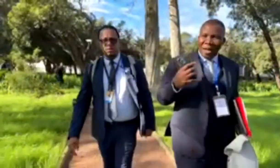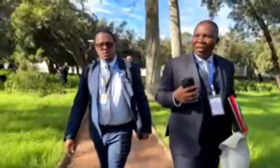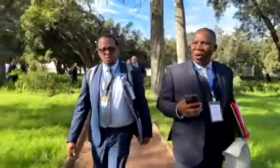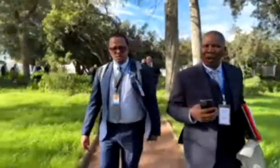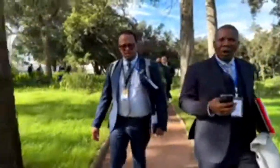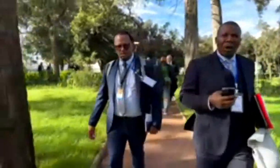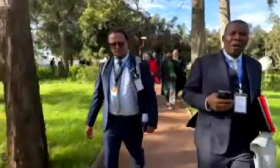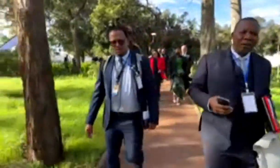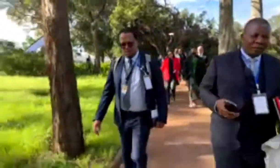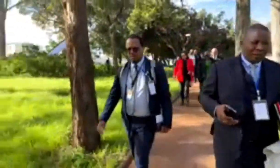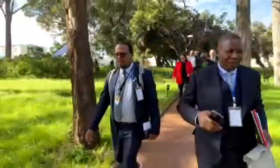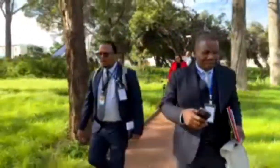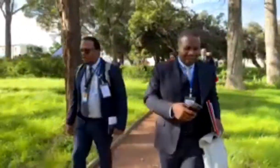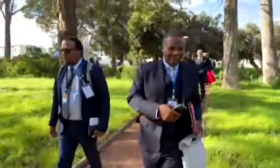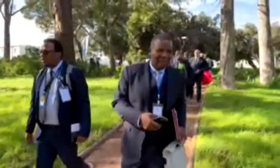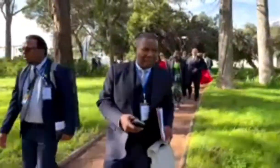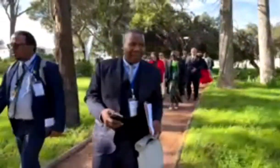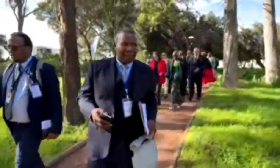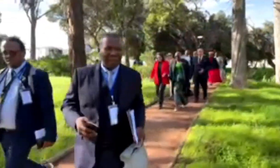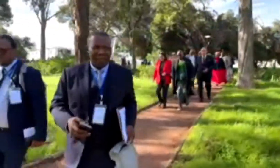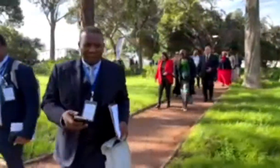It looks like the whole hall.